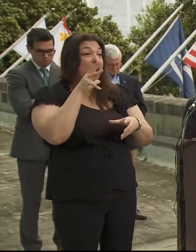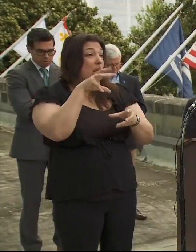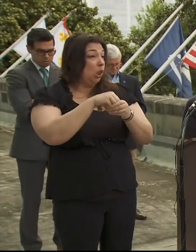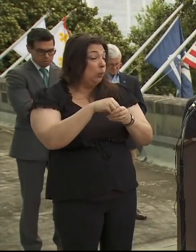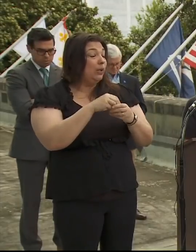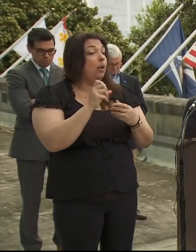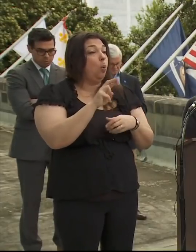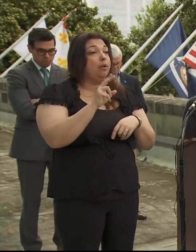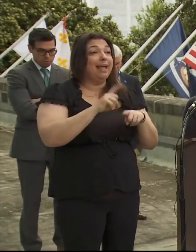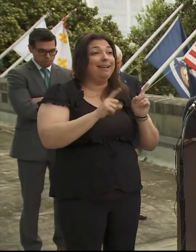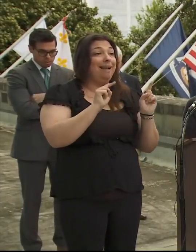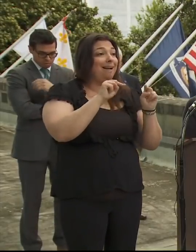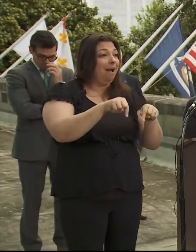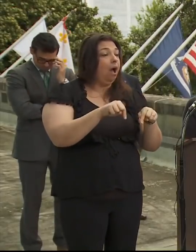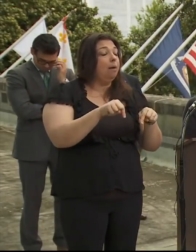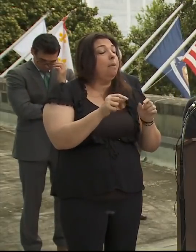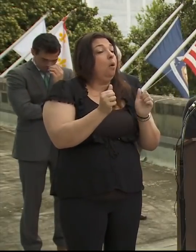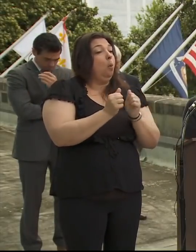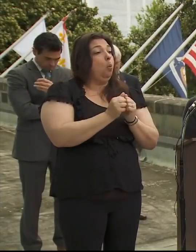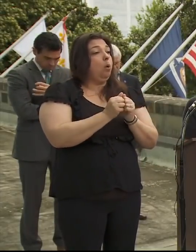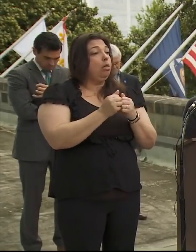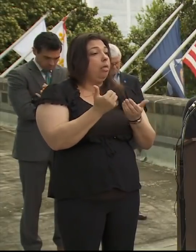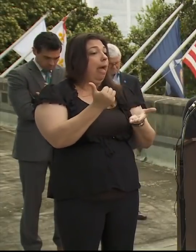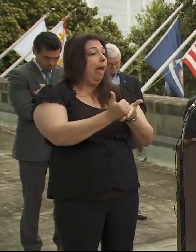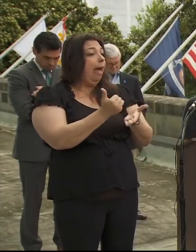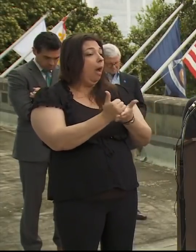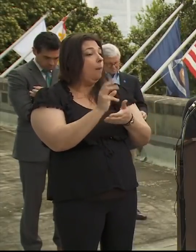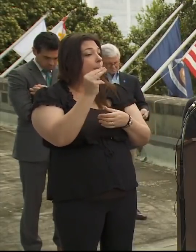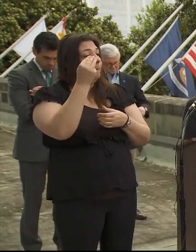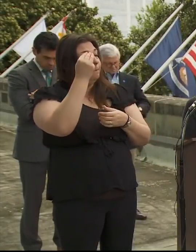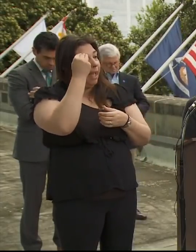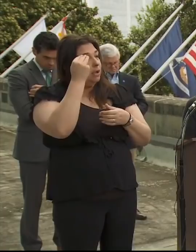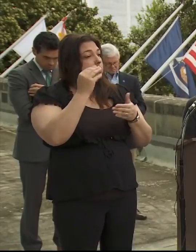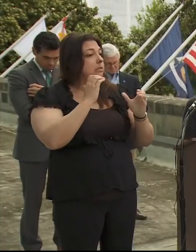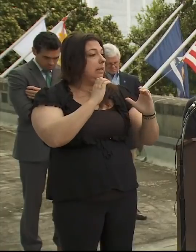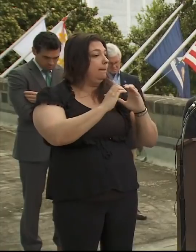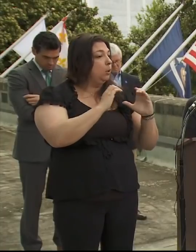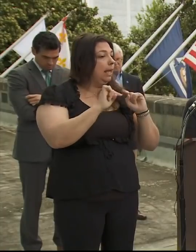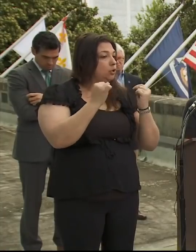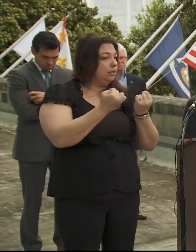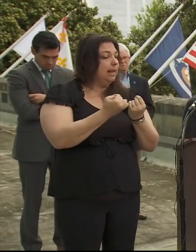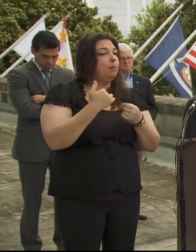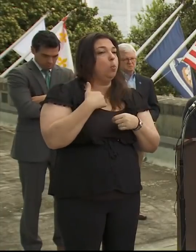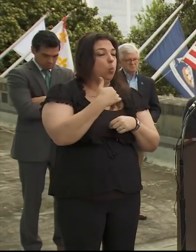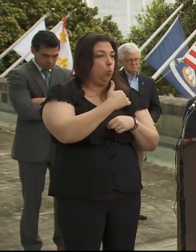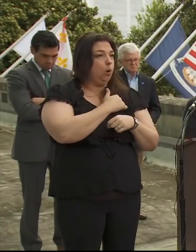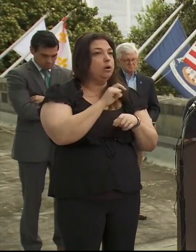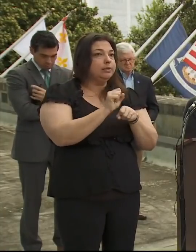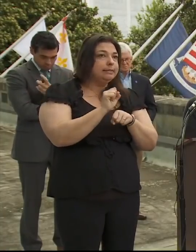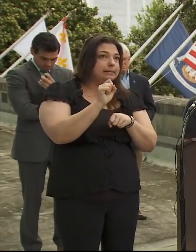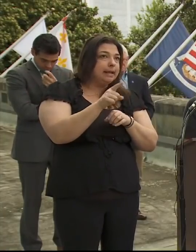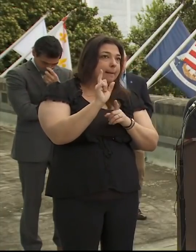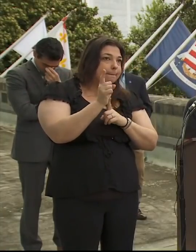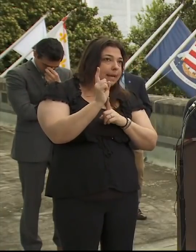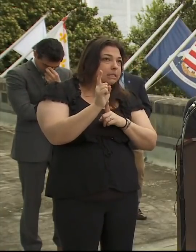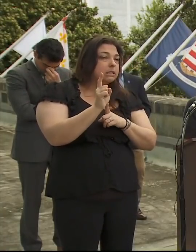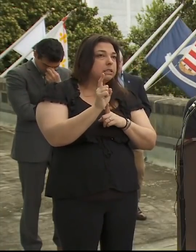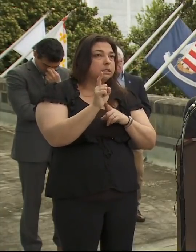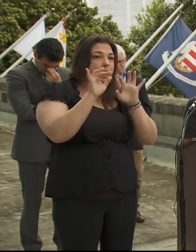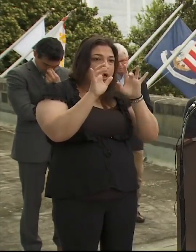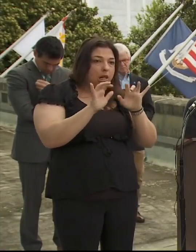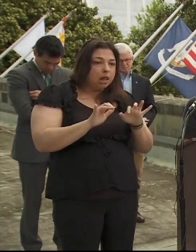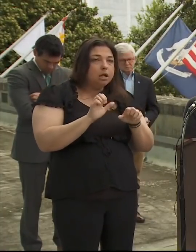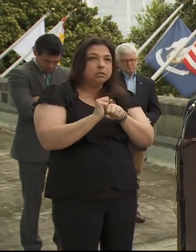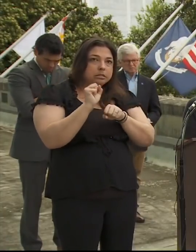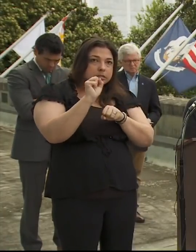if they're not able to make it, with the help with the mayor's communication team, we're sending minutes as soon as those calls are